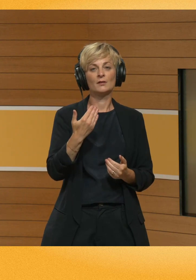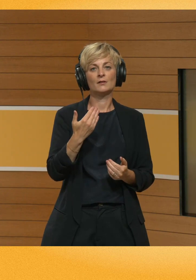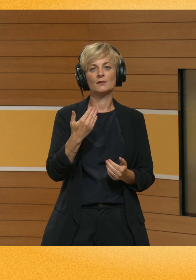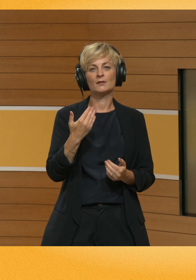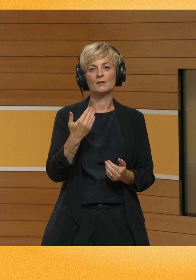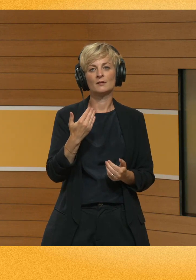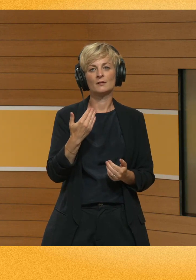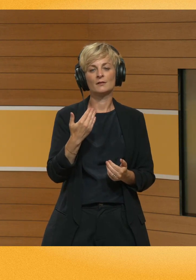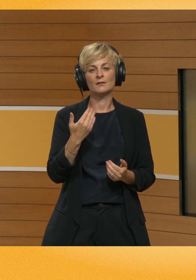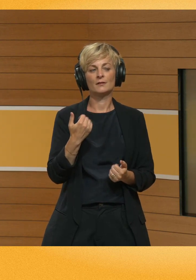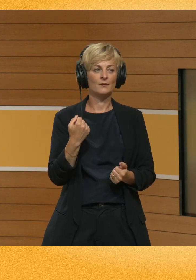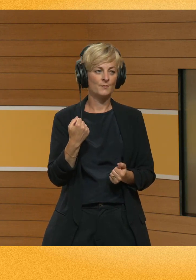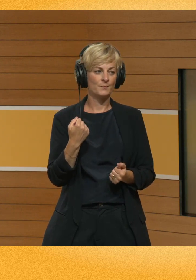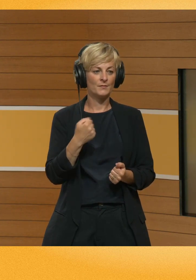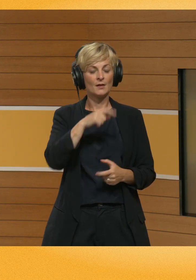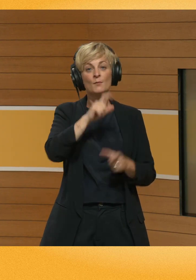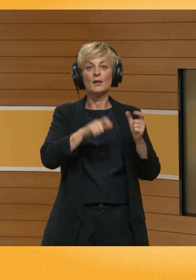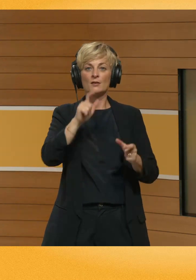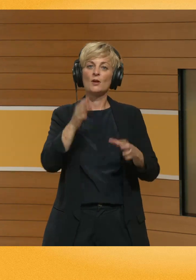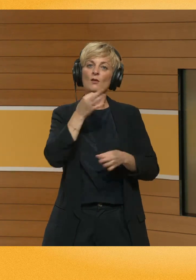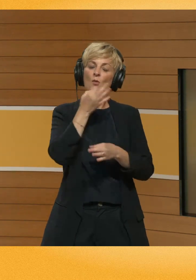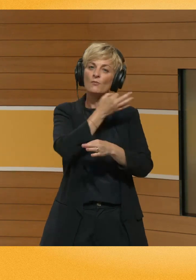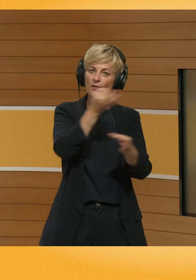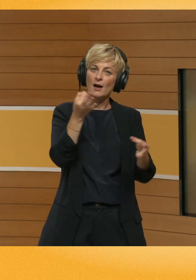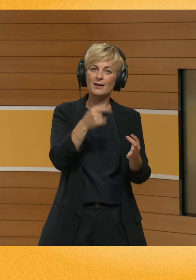within our organisation, but not only that,